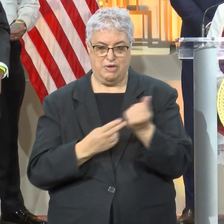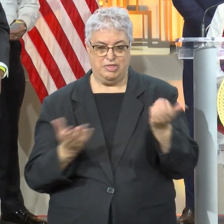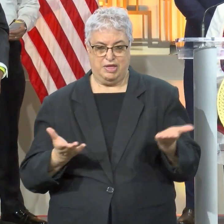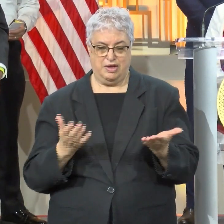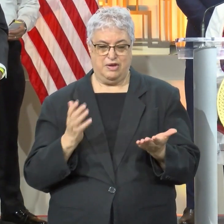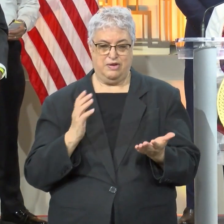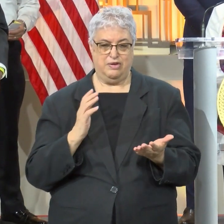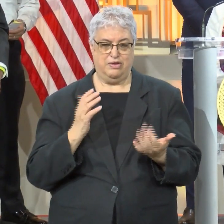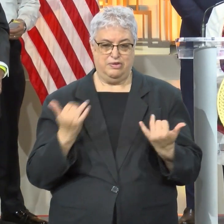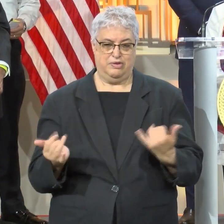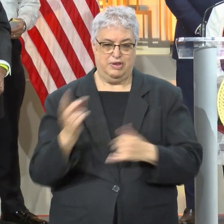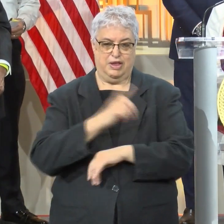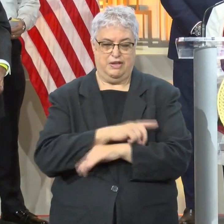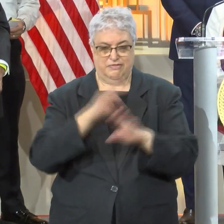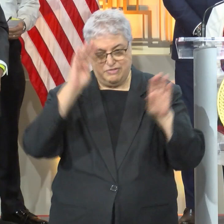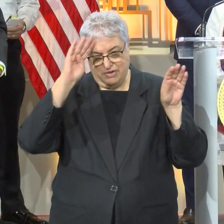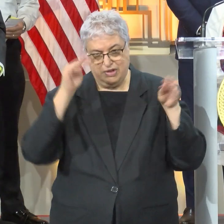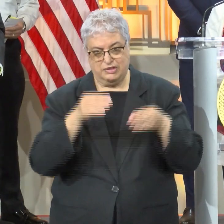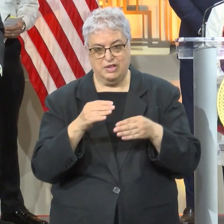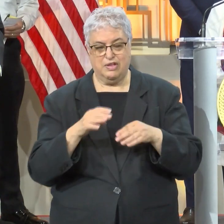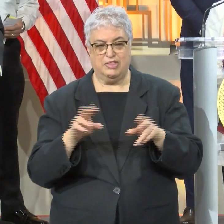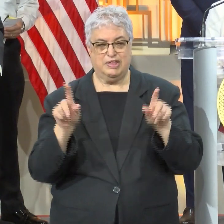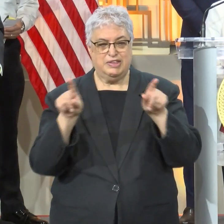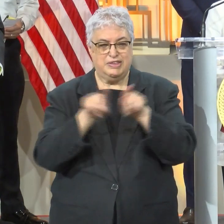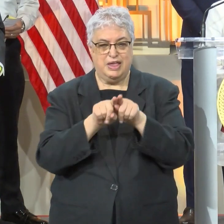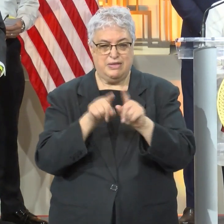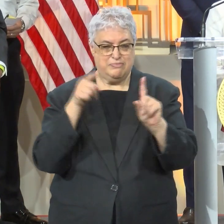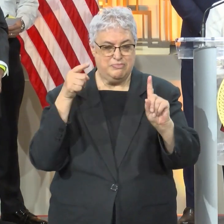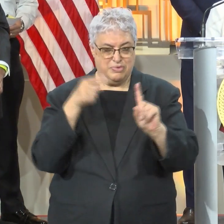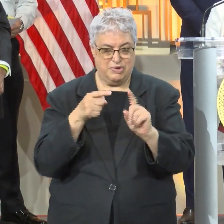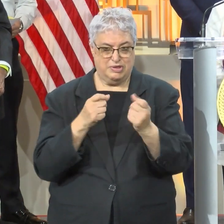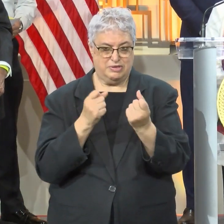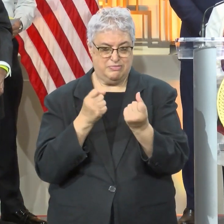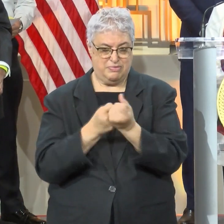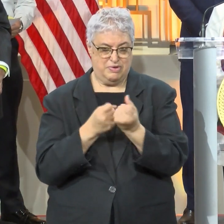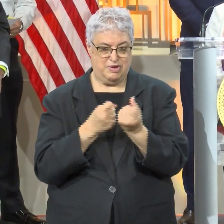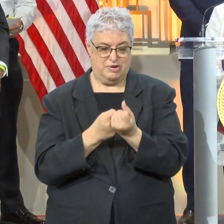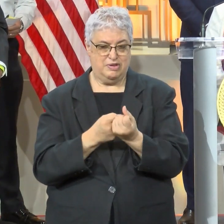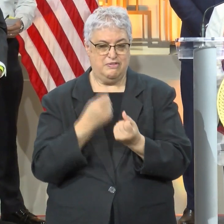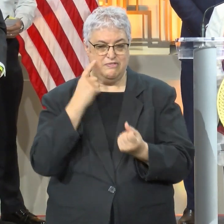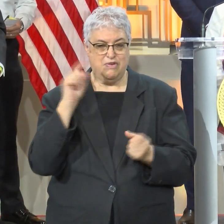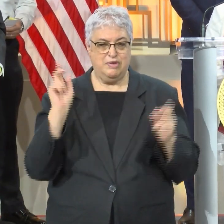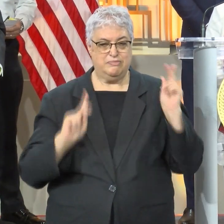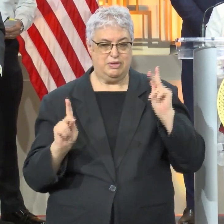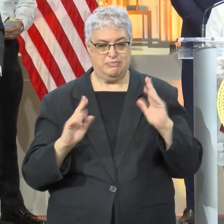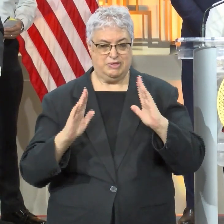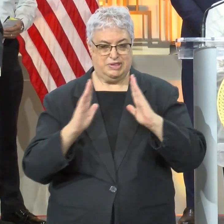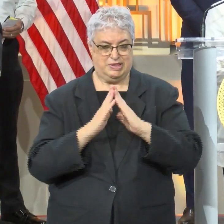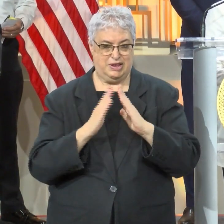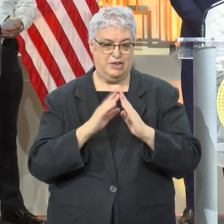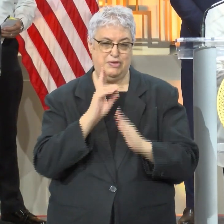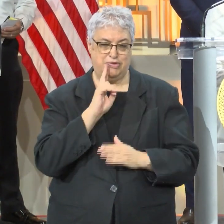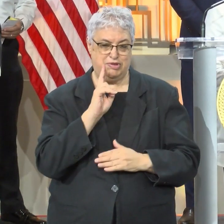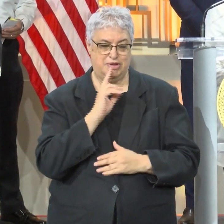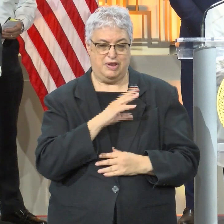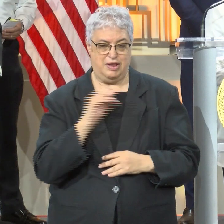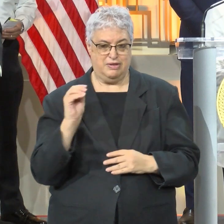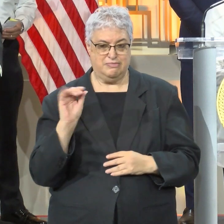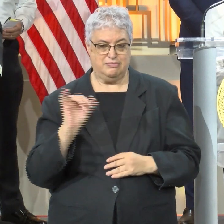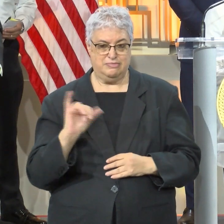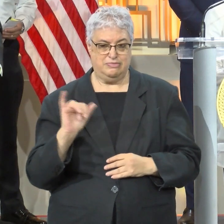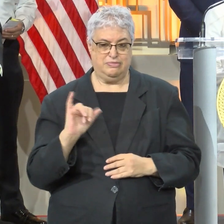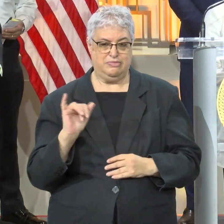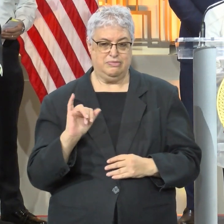today really focusing on the same points of support and advocacy for the city, and as well,